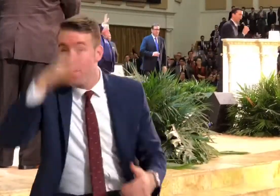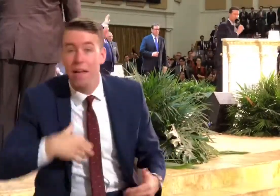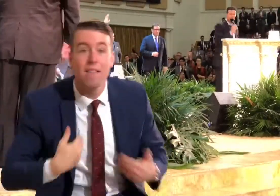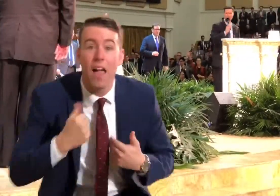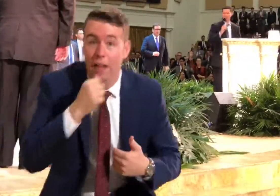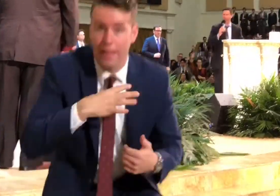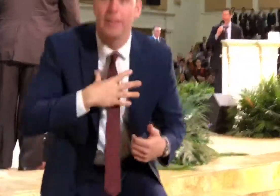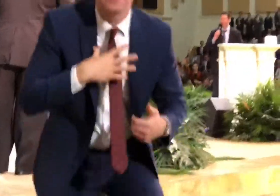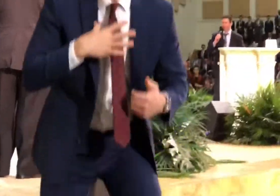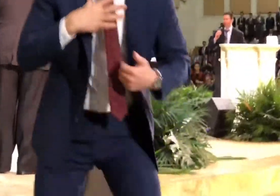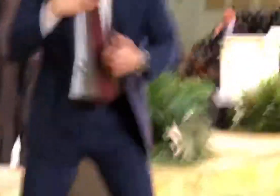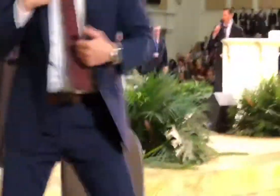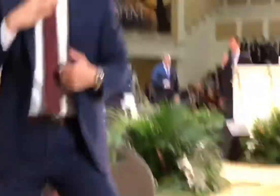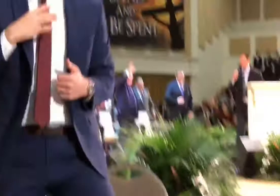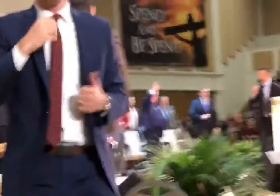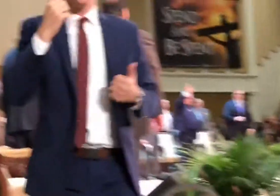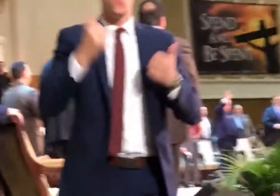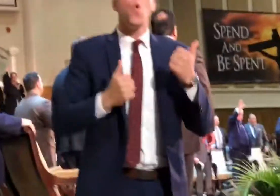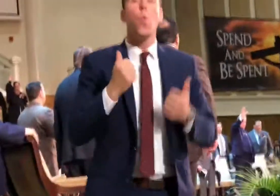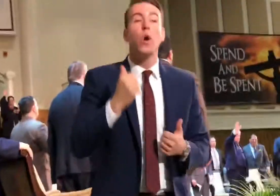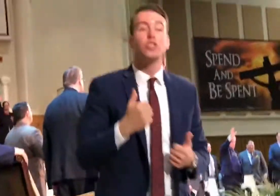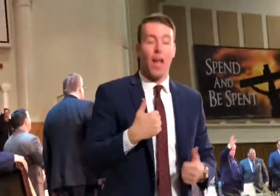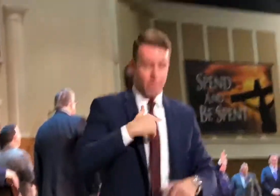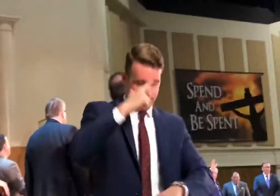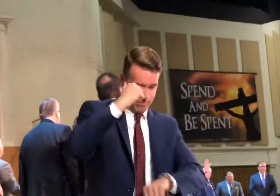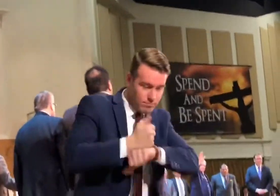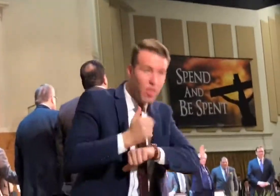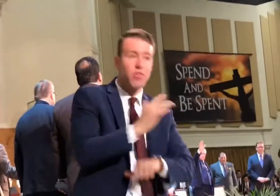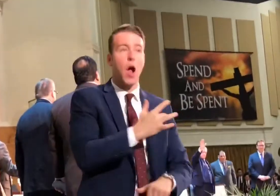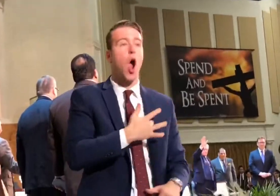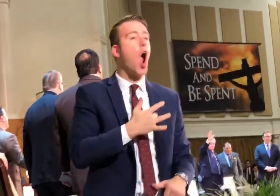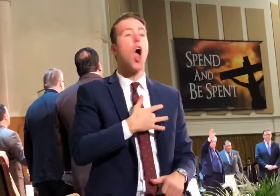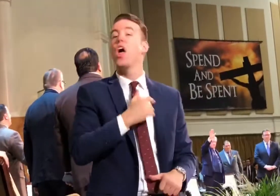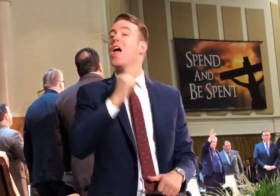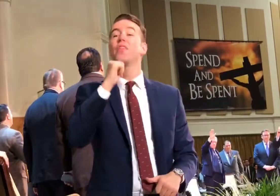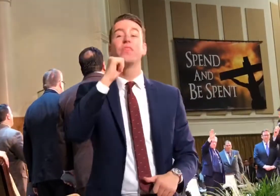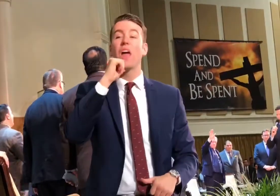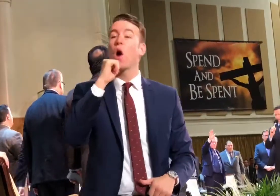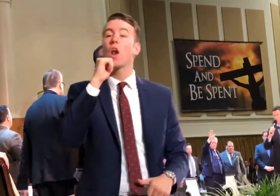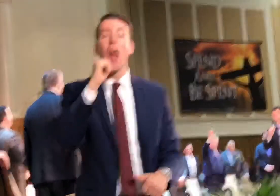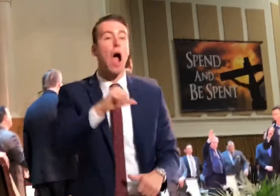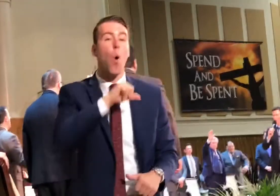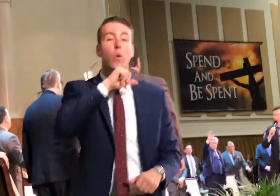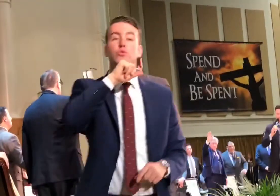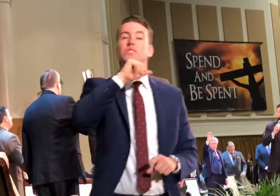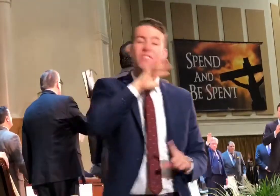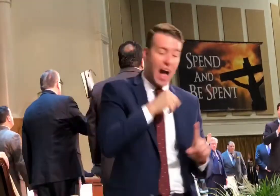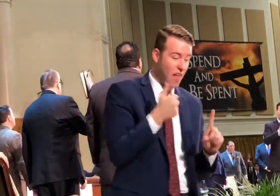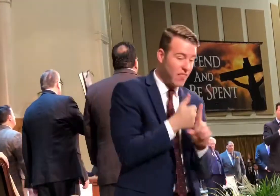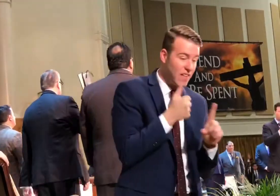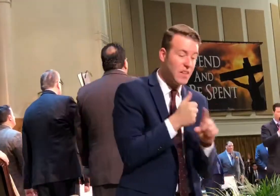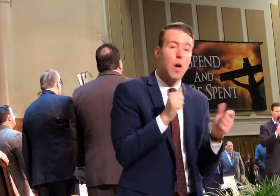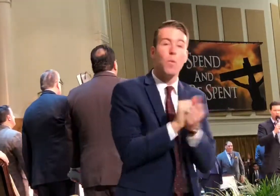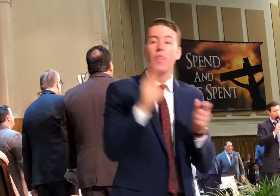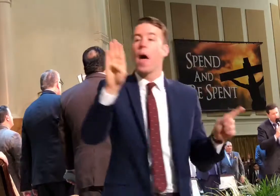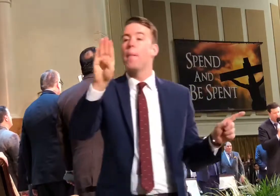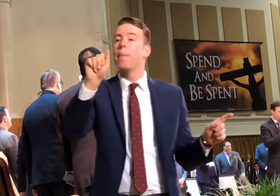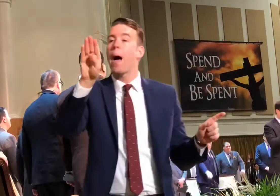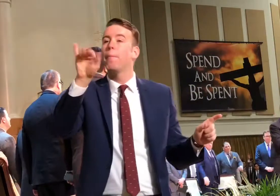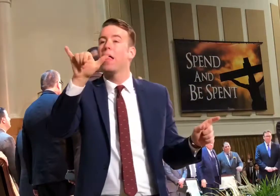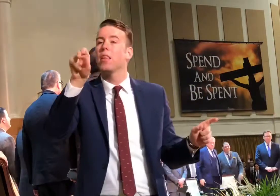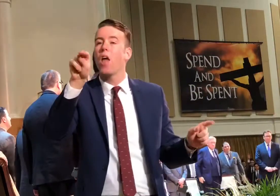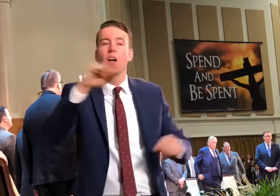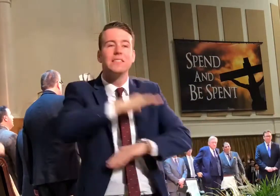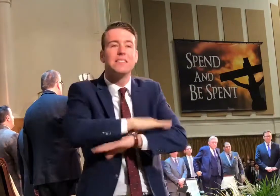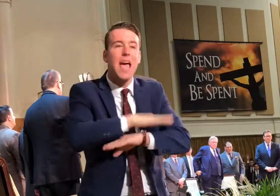young ladies that purpose in their heart that they're not going to defile themselves with Babylon's